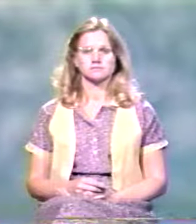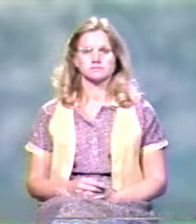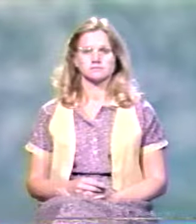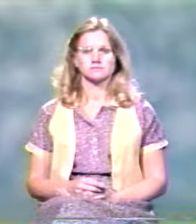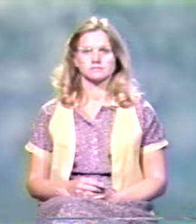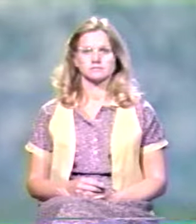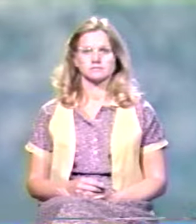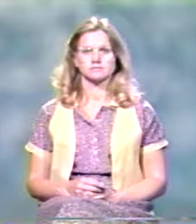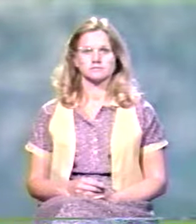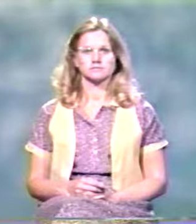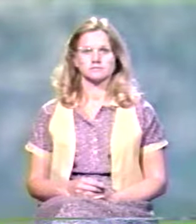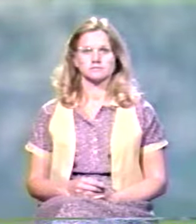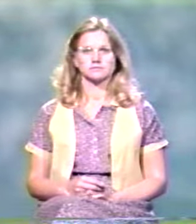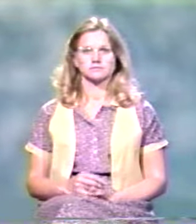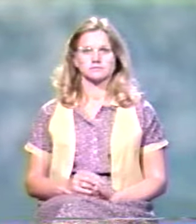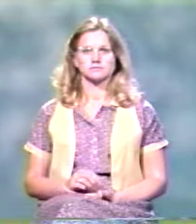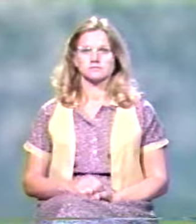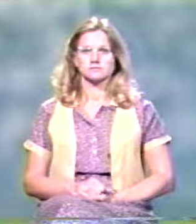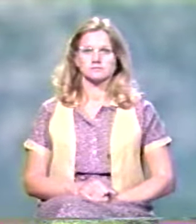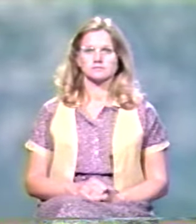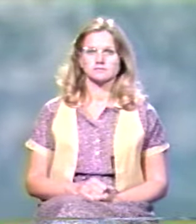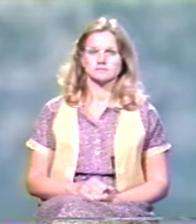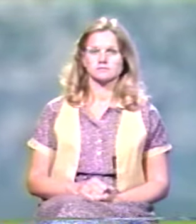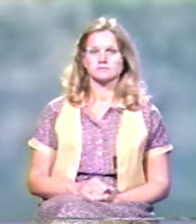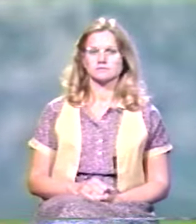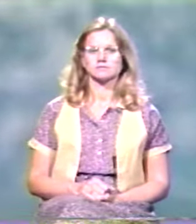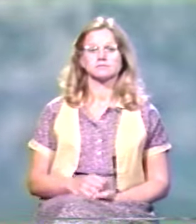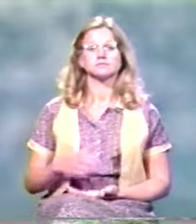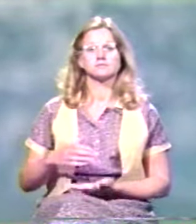so that it's absolutely clear what is being represented.